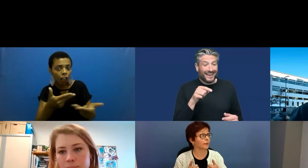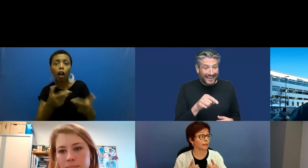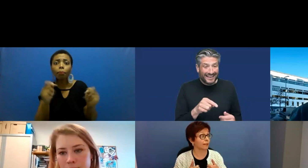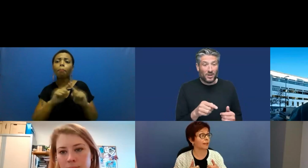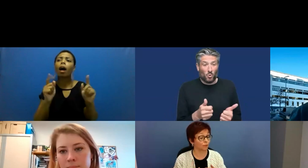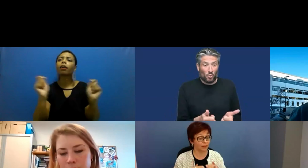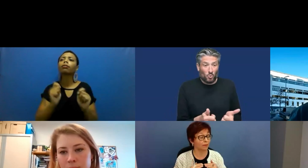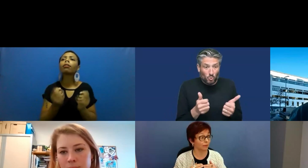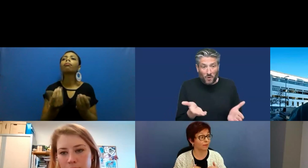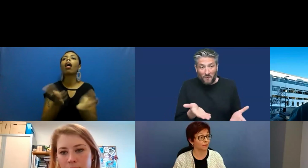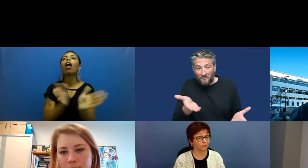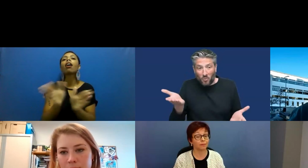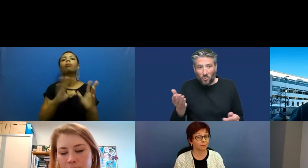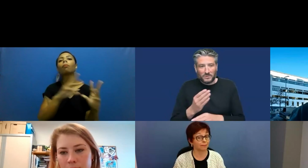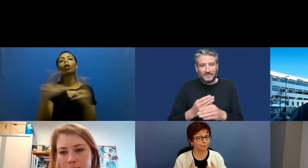Yeah, and